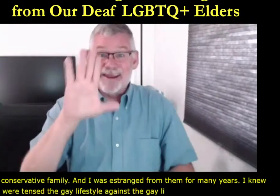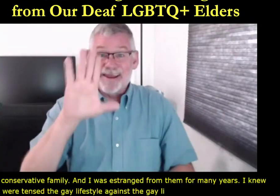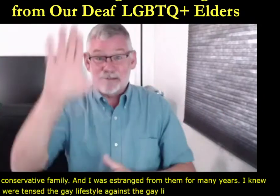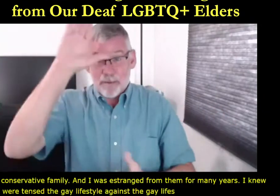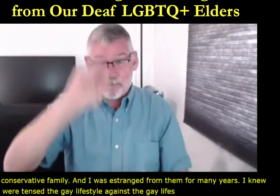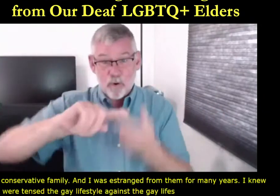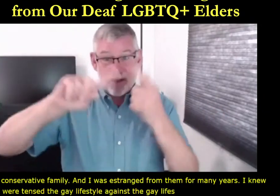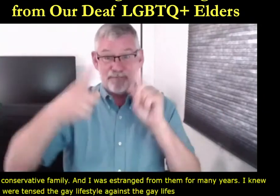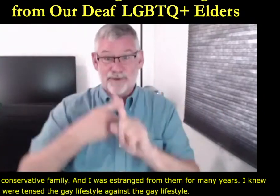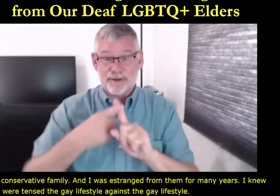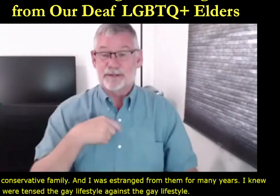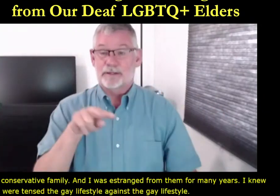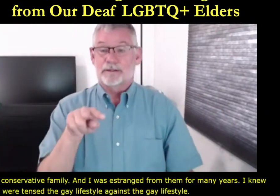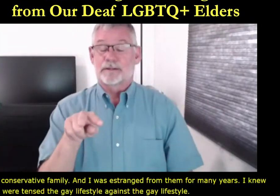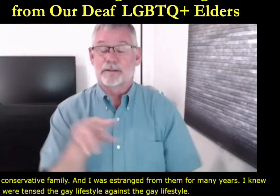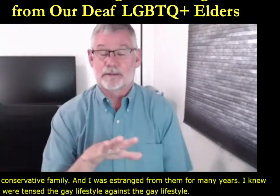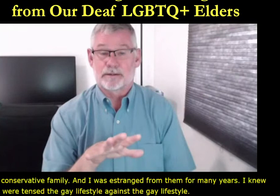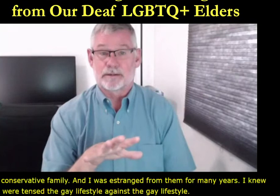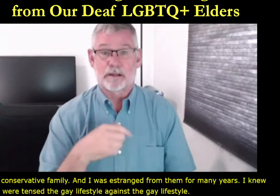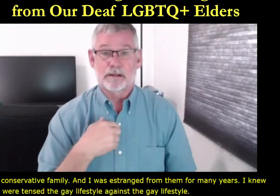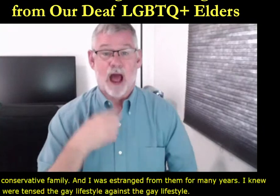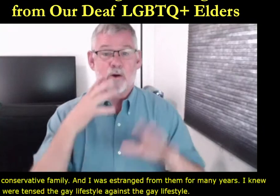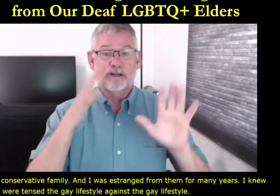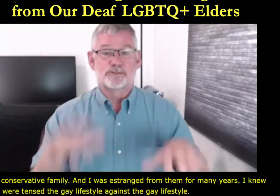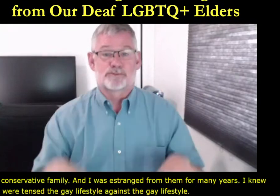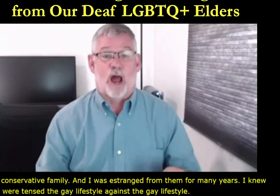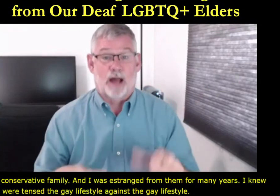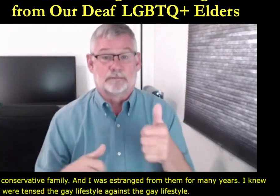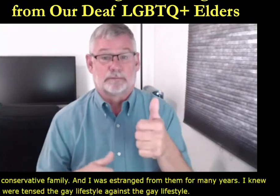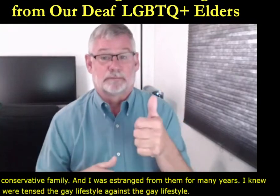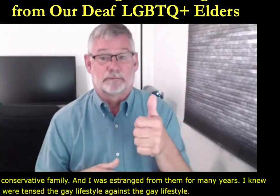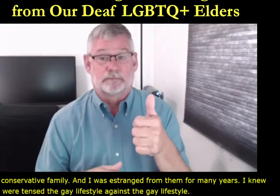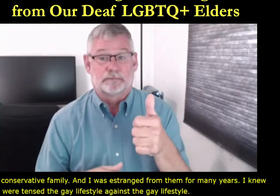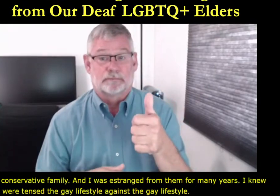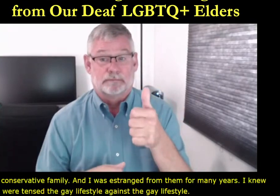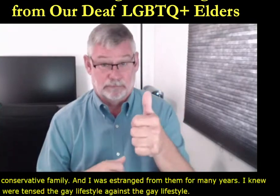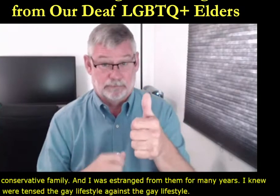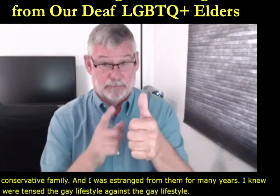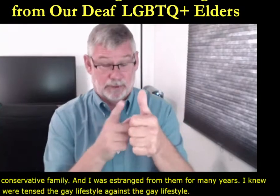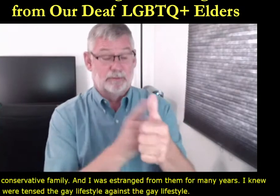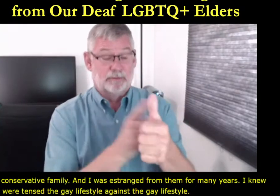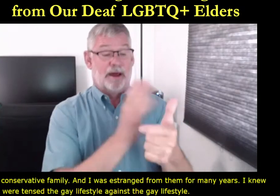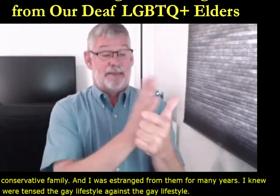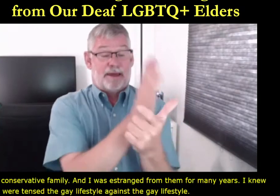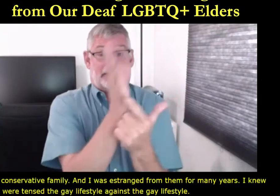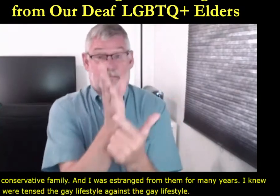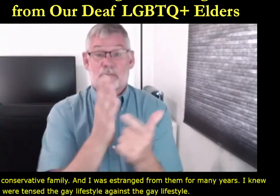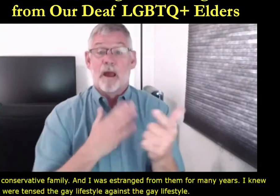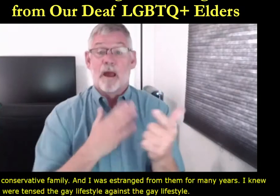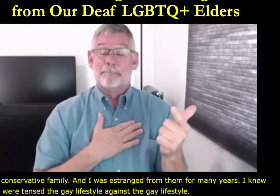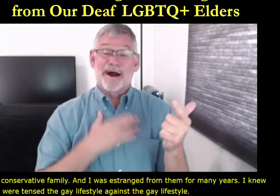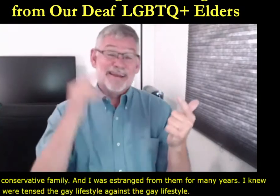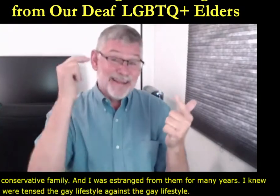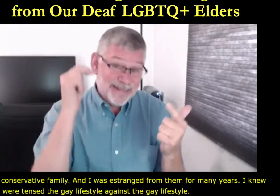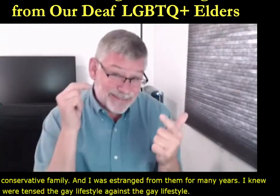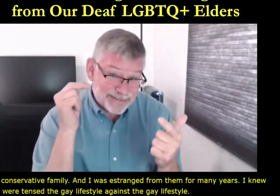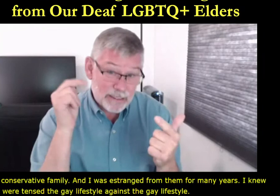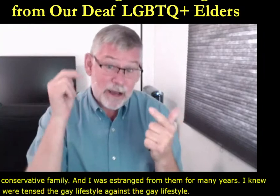you a picture of my son and his boyfriend and i was taken aback and shocked first of all then